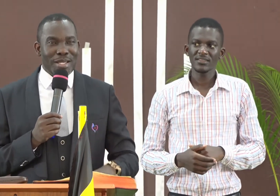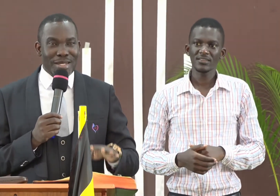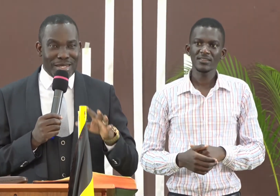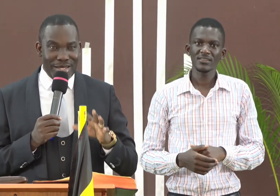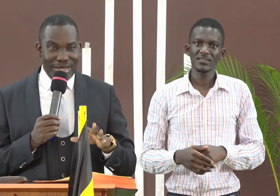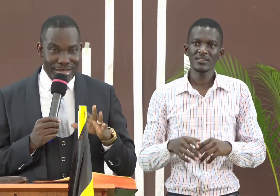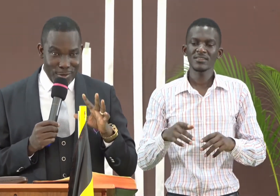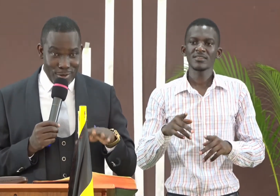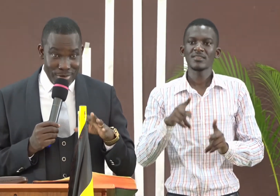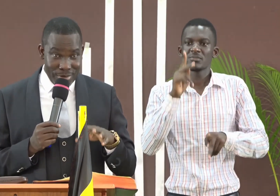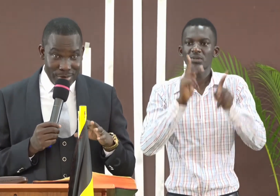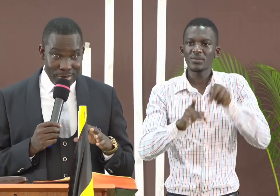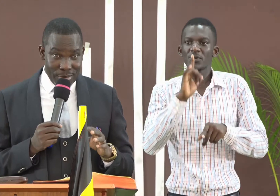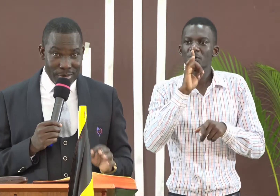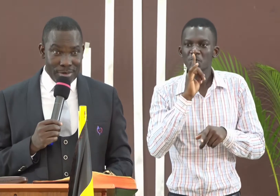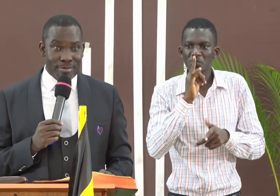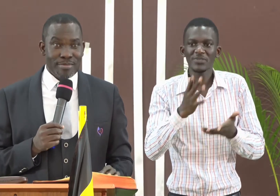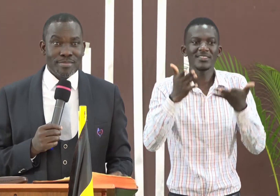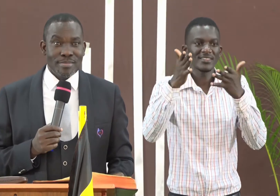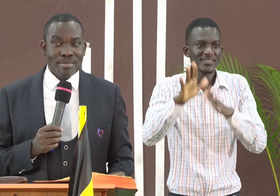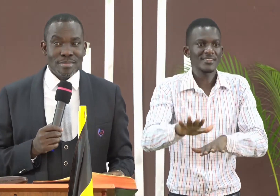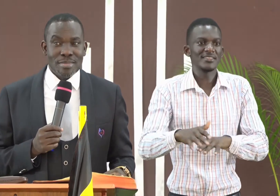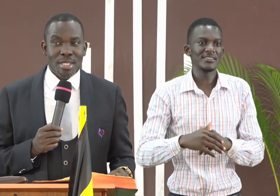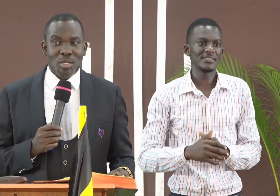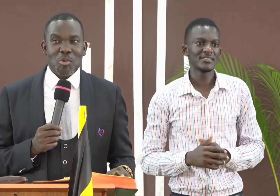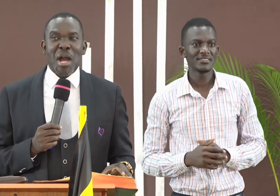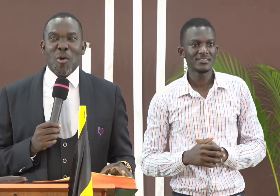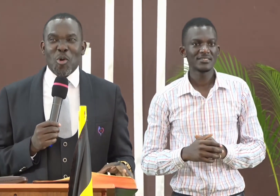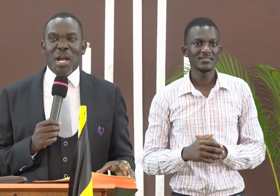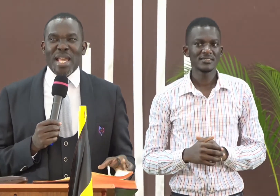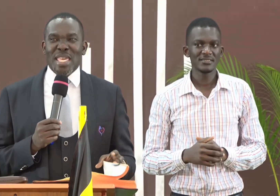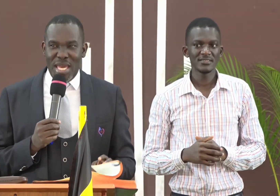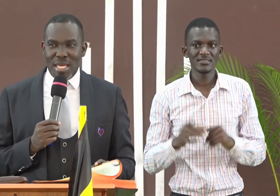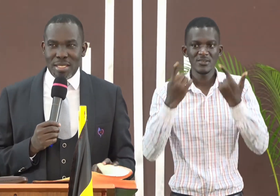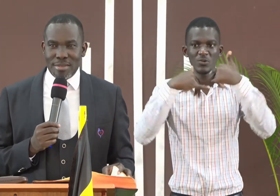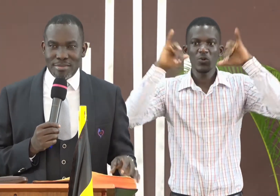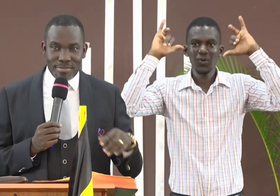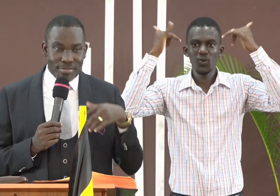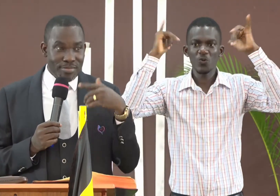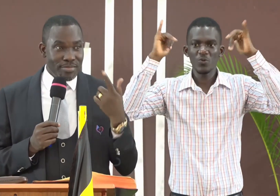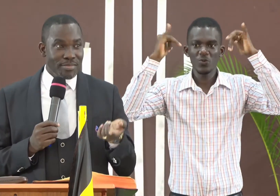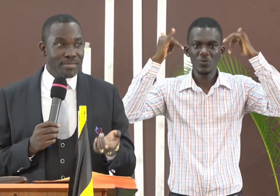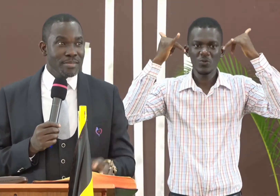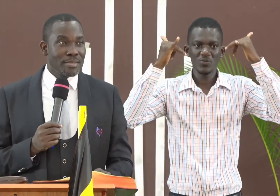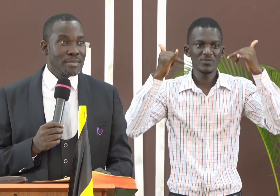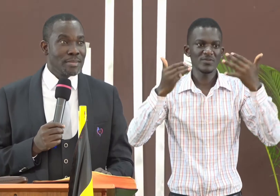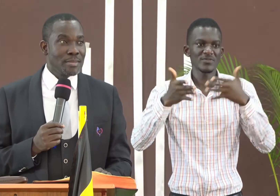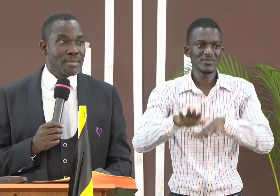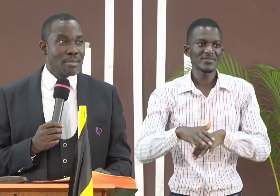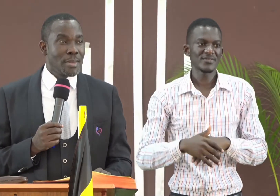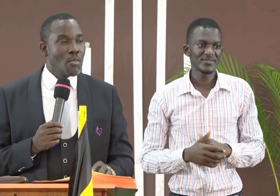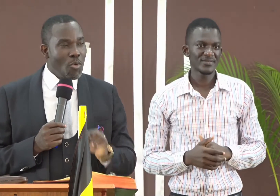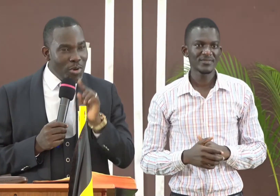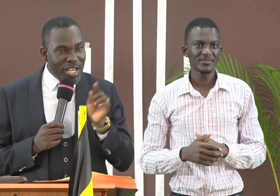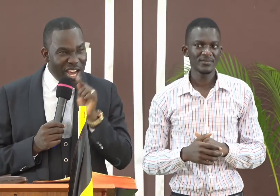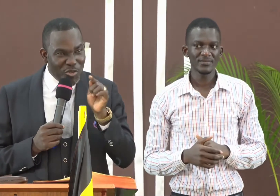Abantu basirise okufa obufi. People were so quiet to the point of death. Twawoganye okufa obufi. We